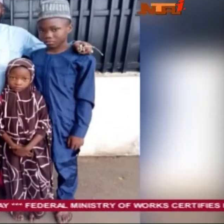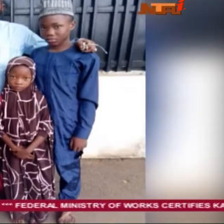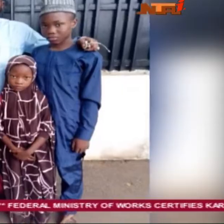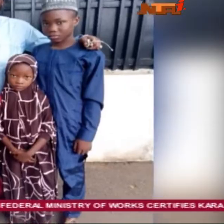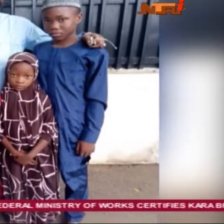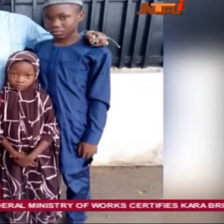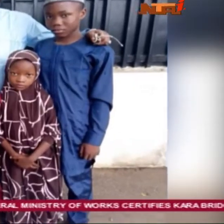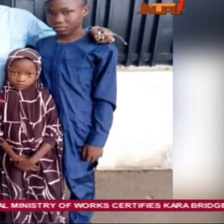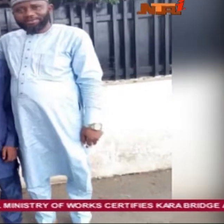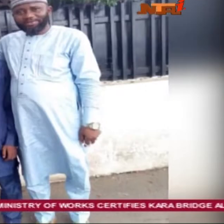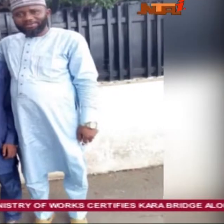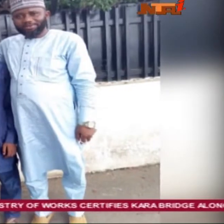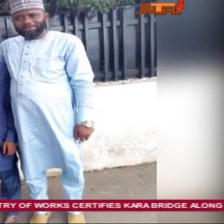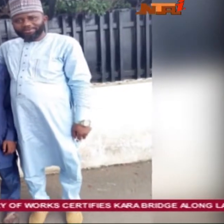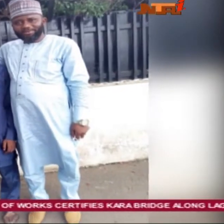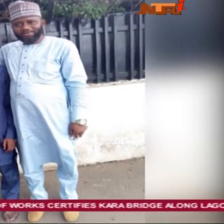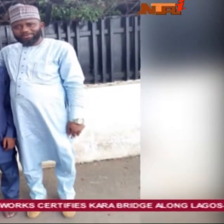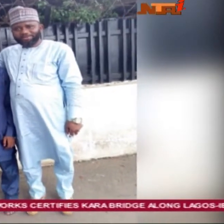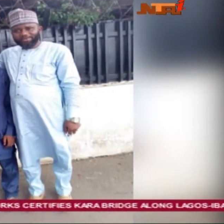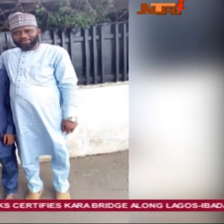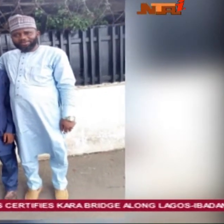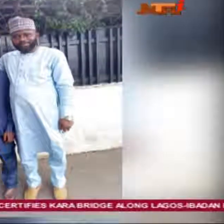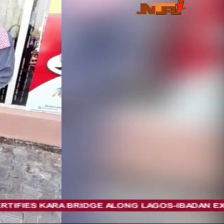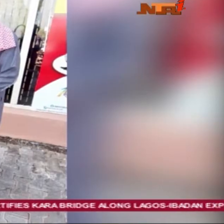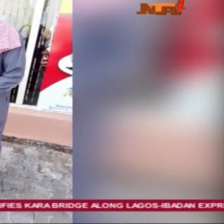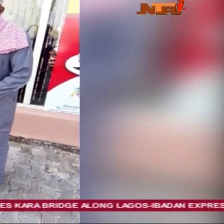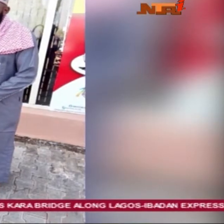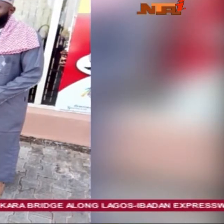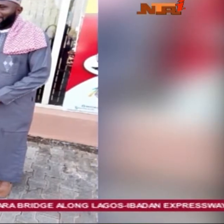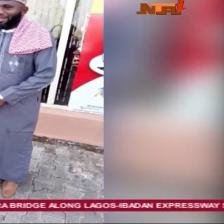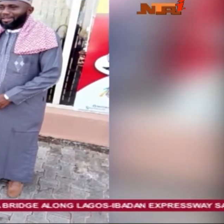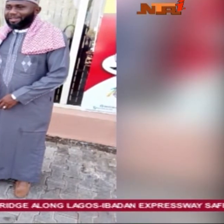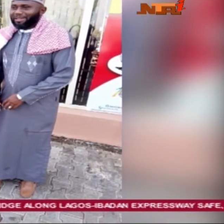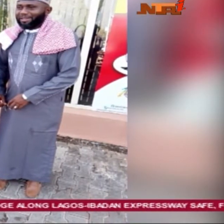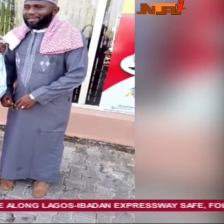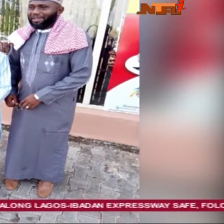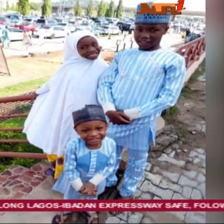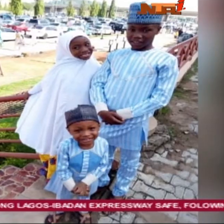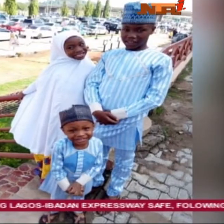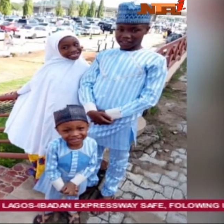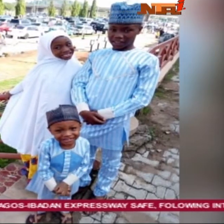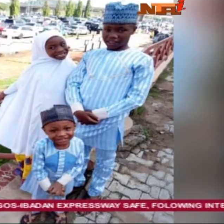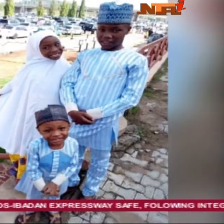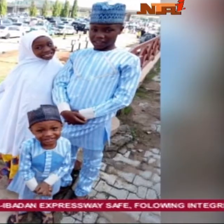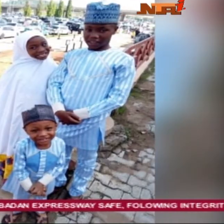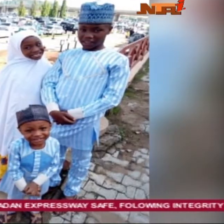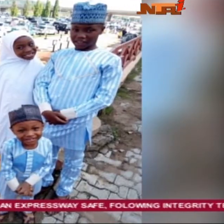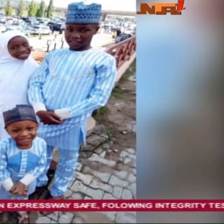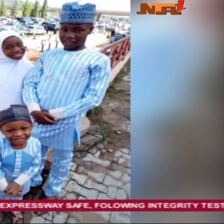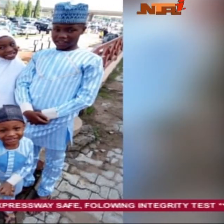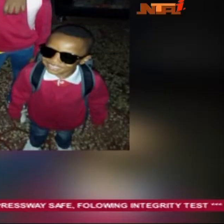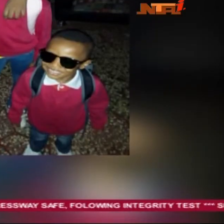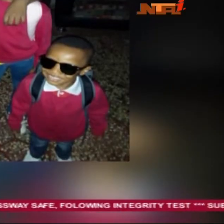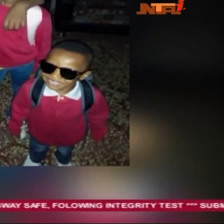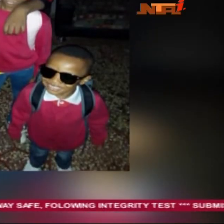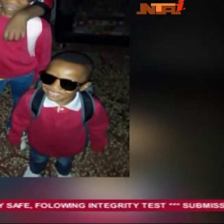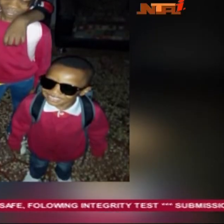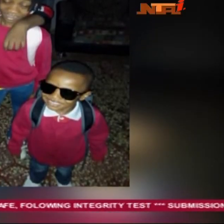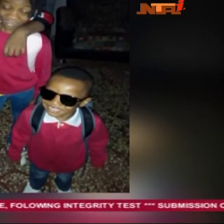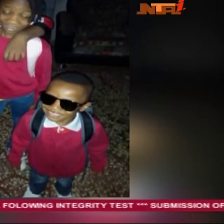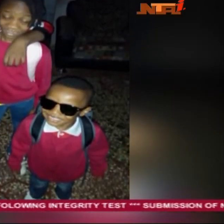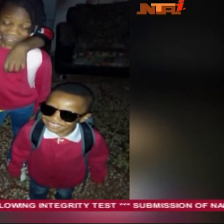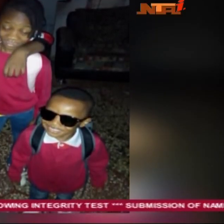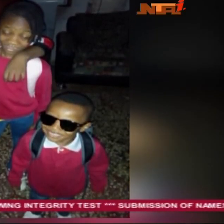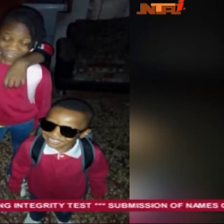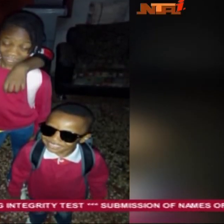Iman, is an exceptional child. At 12, he's already taking responsibility as the big brother. Loving,